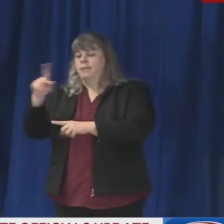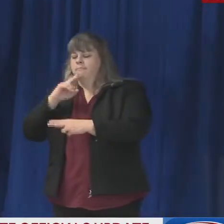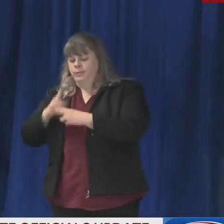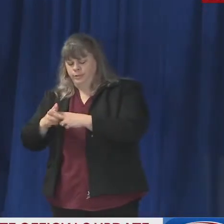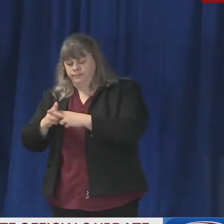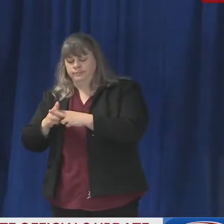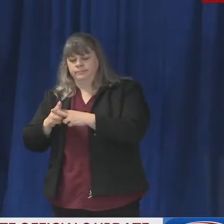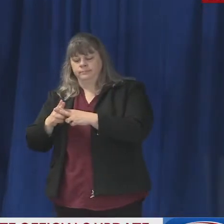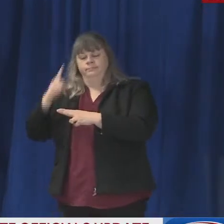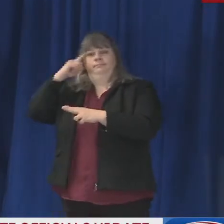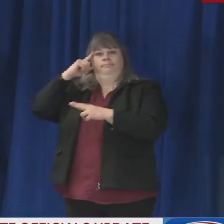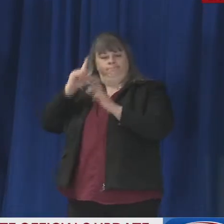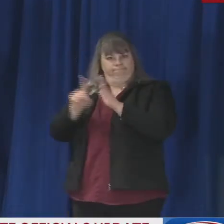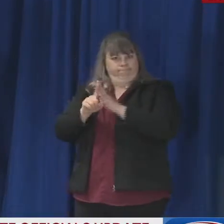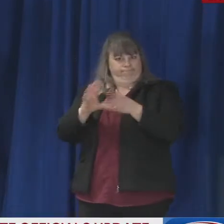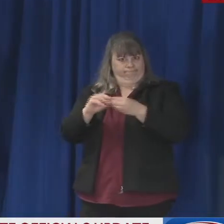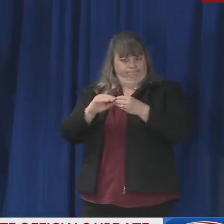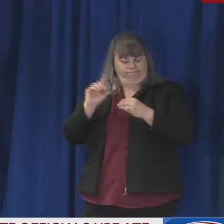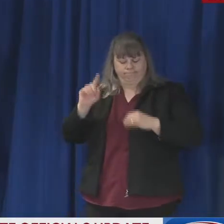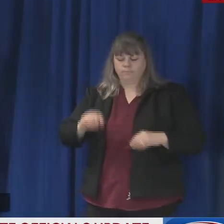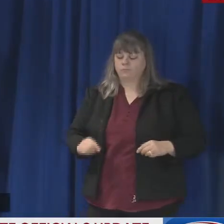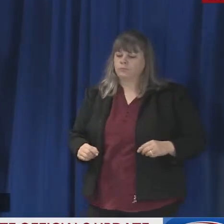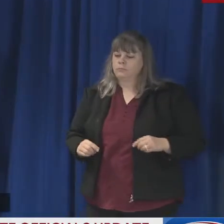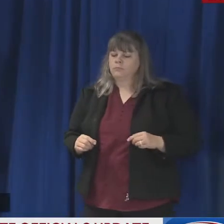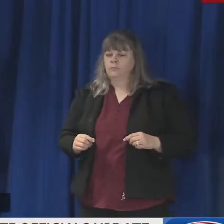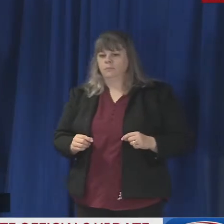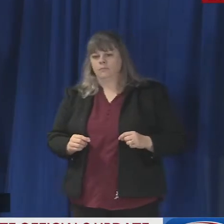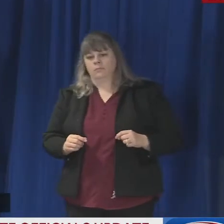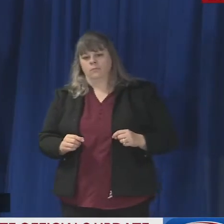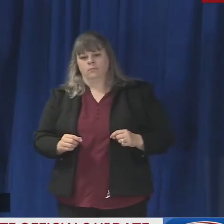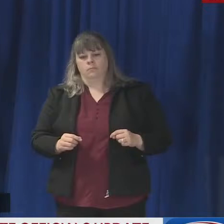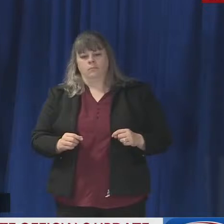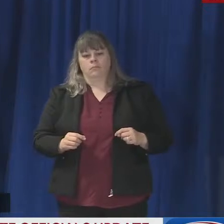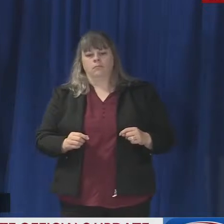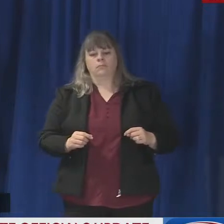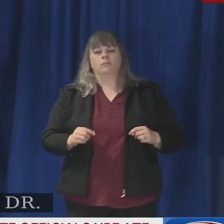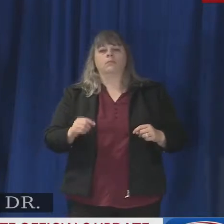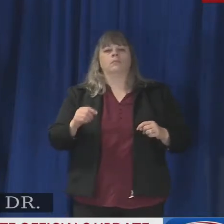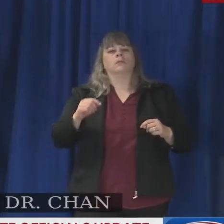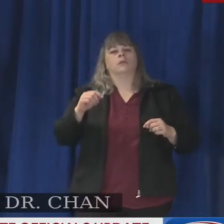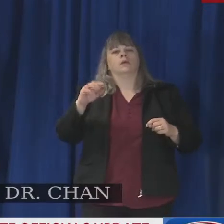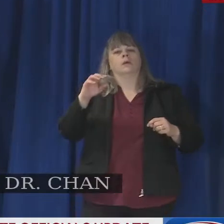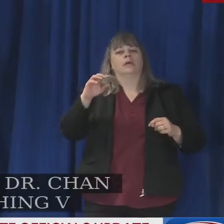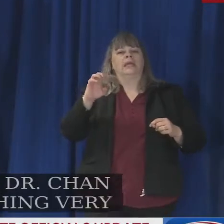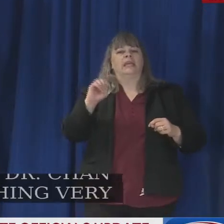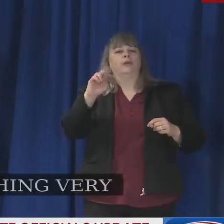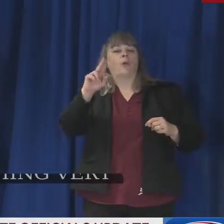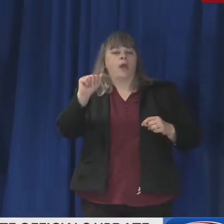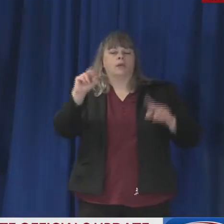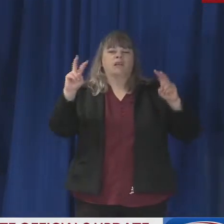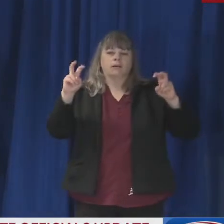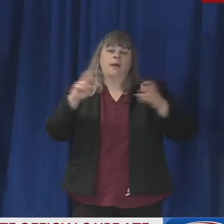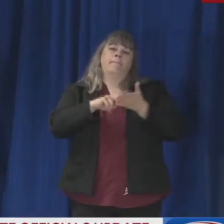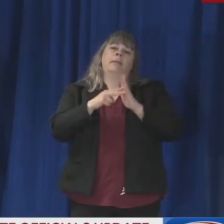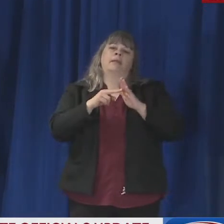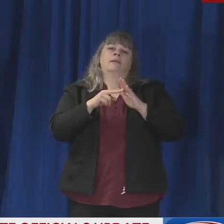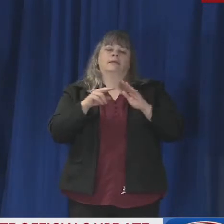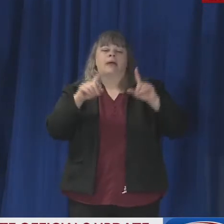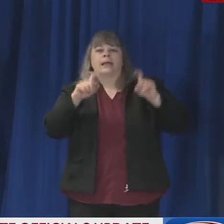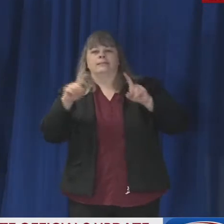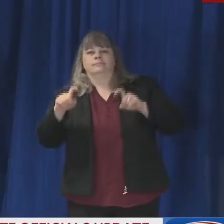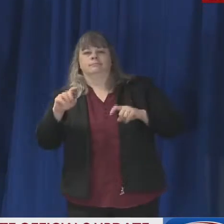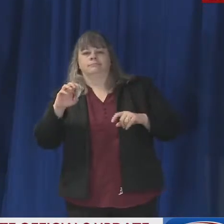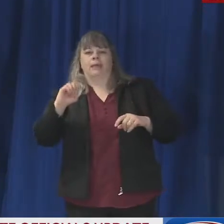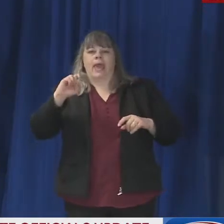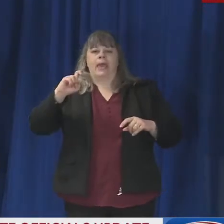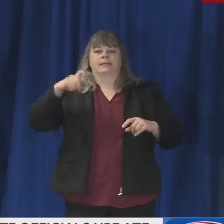important. This is still technically EUA, right? This is still technically, I believe, experimental, as they're calling it. So